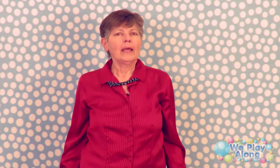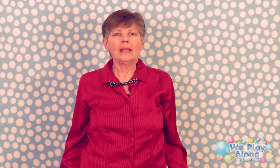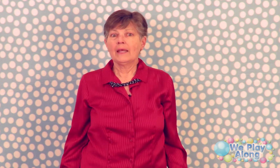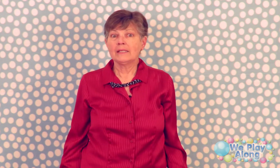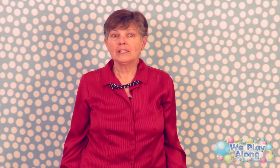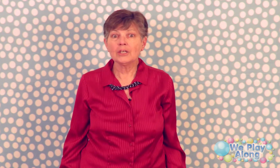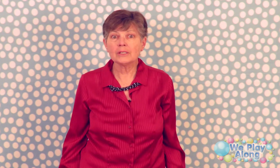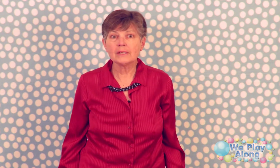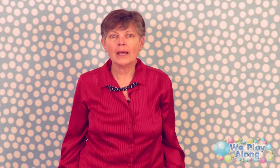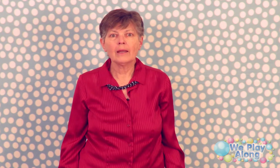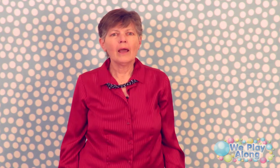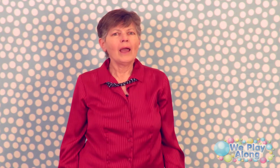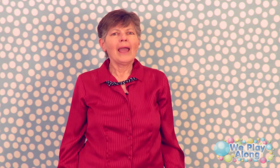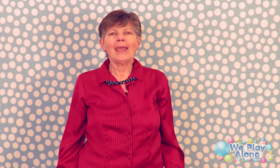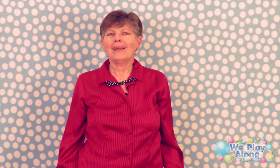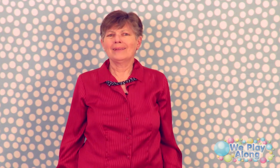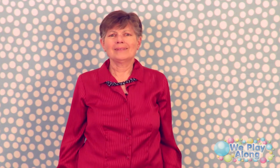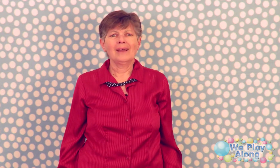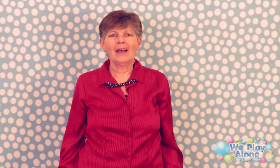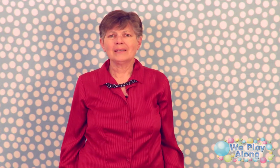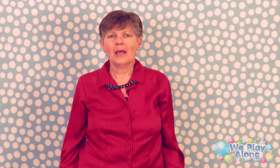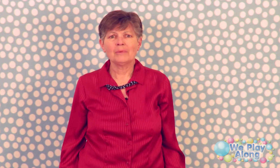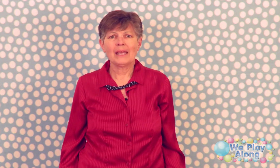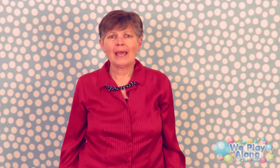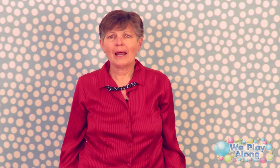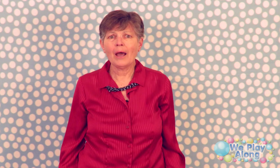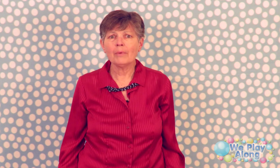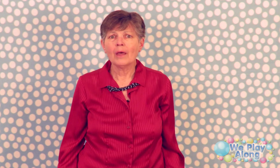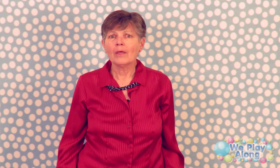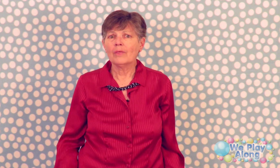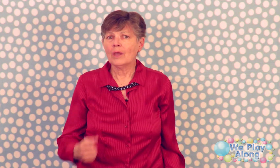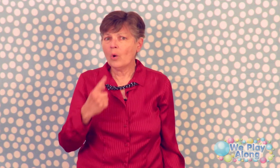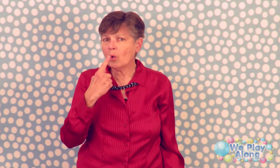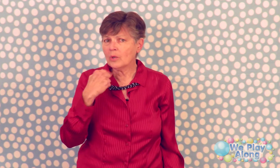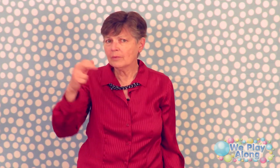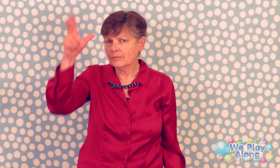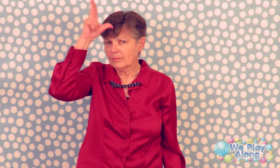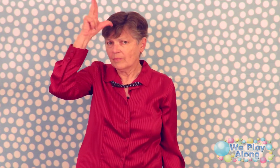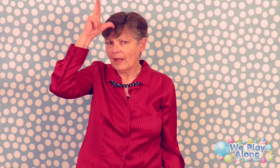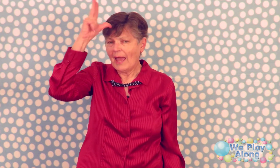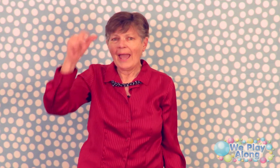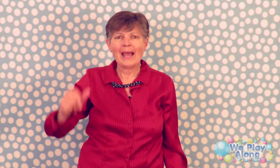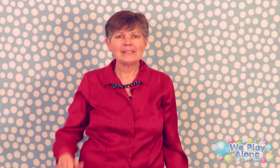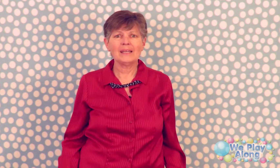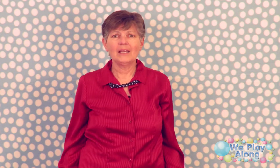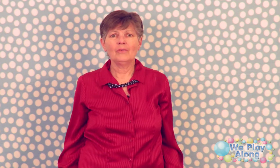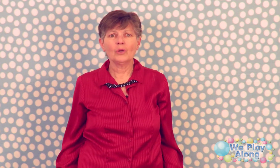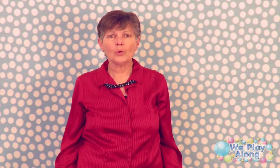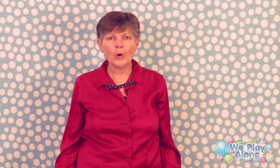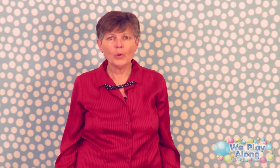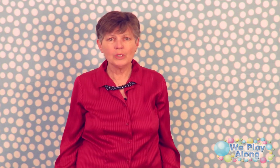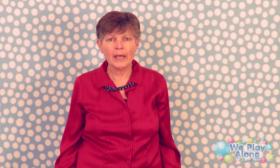And then Deer said, "It is not time to get up. The old hasn't even crowed